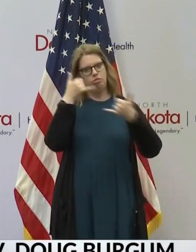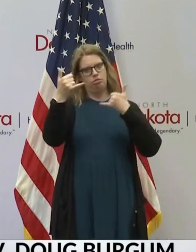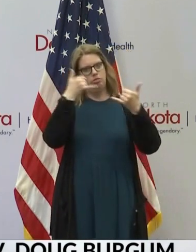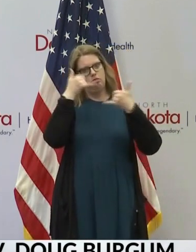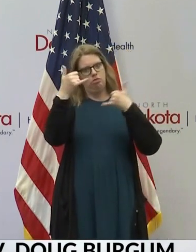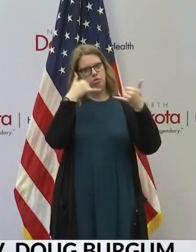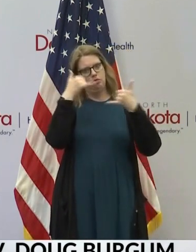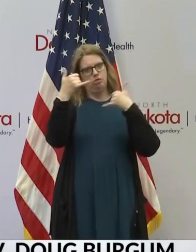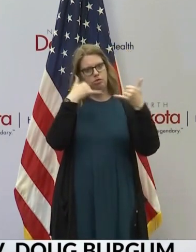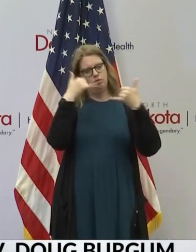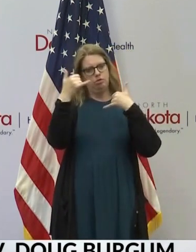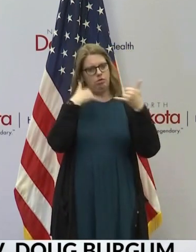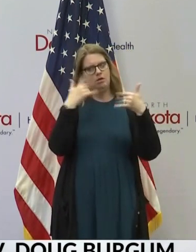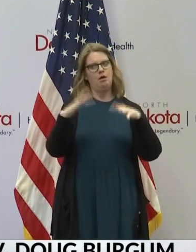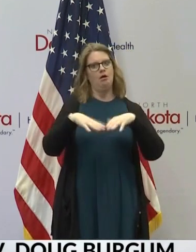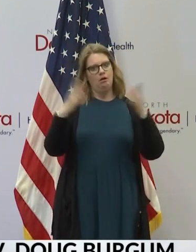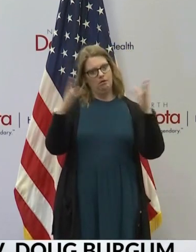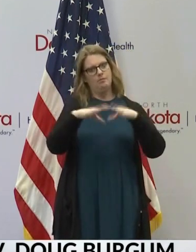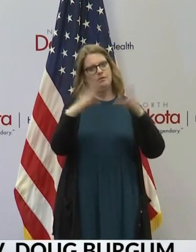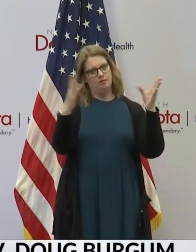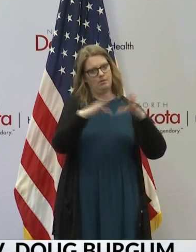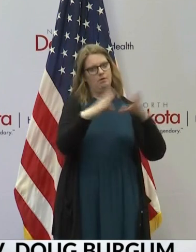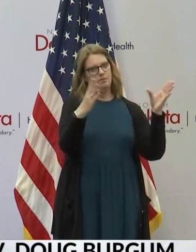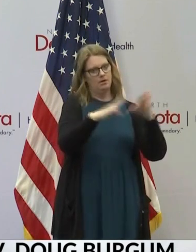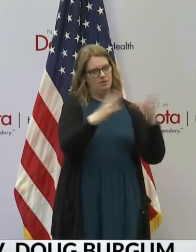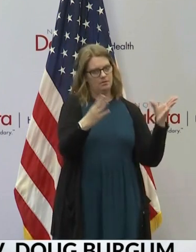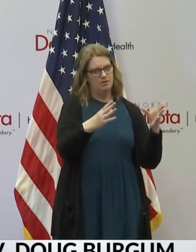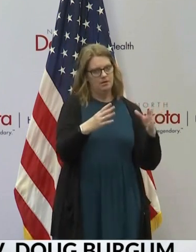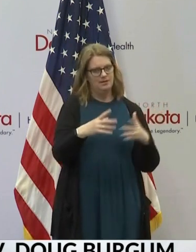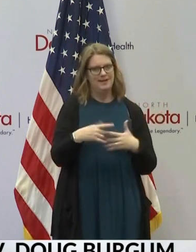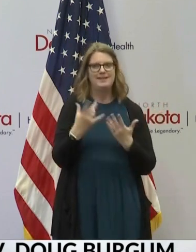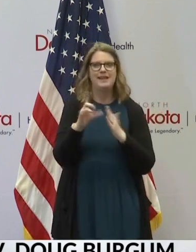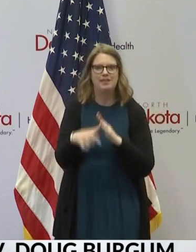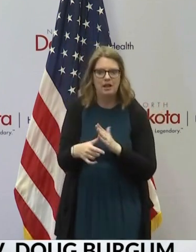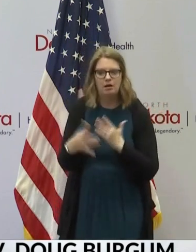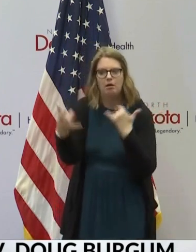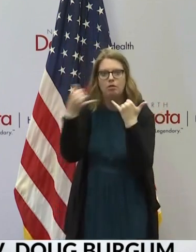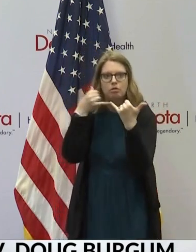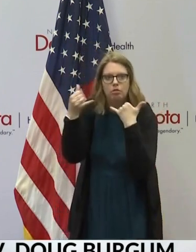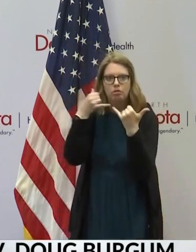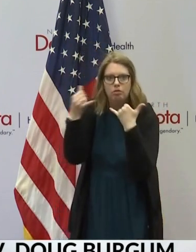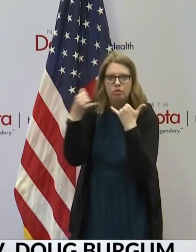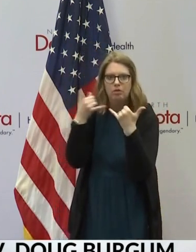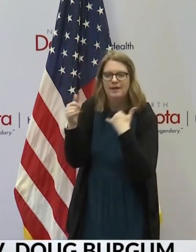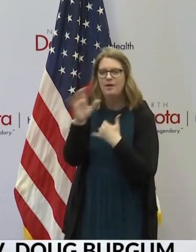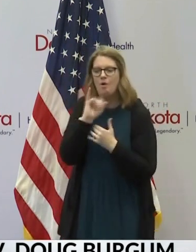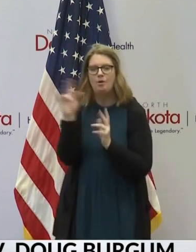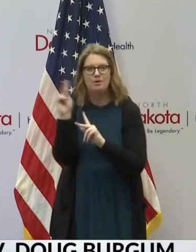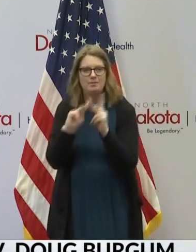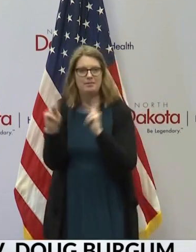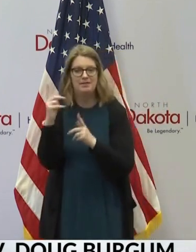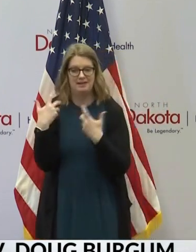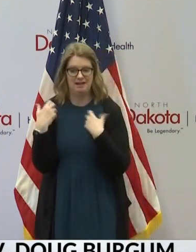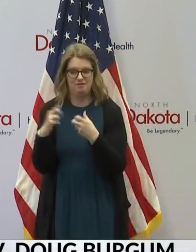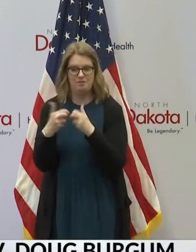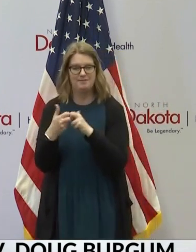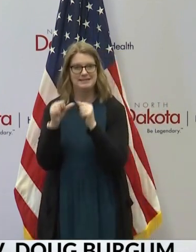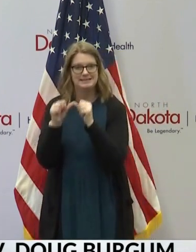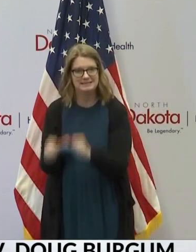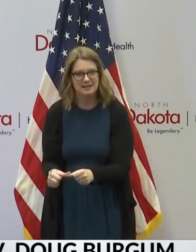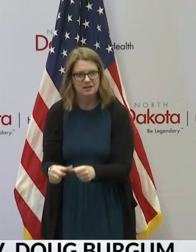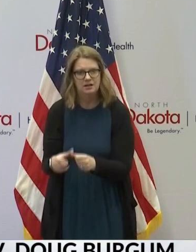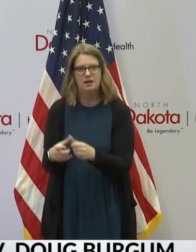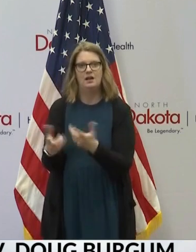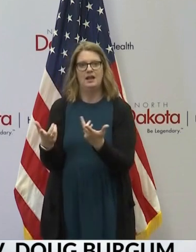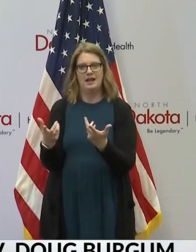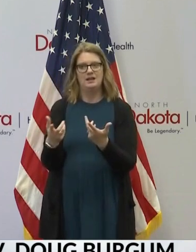know, open up, open up, open up. And we also get barraged in our office by people that are elderly and have underlying health conditions and have